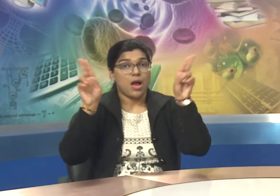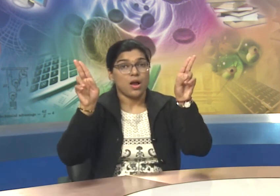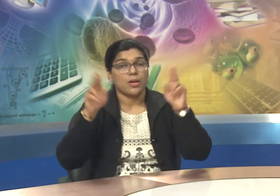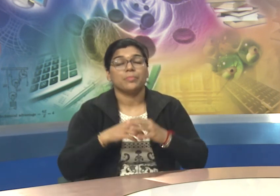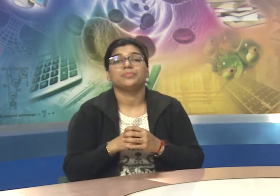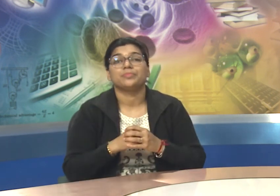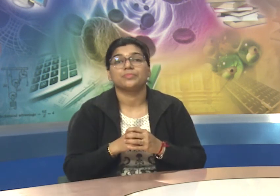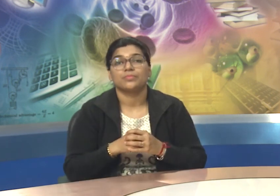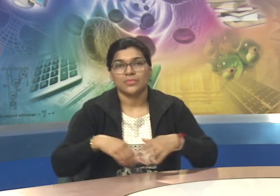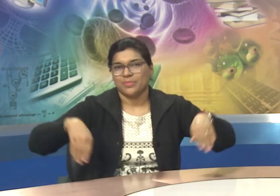And finally,